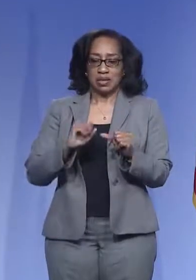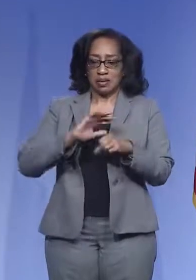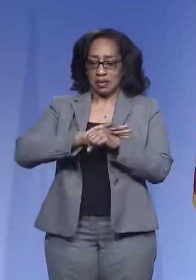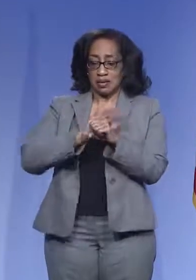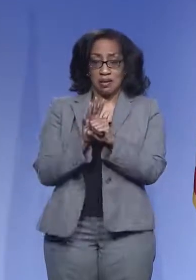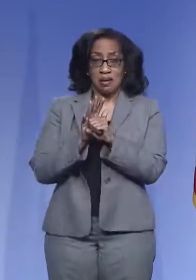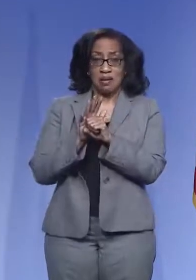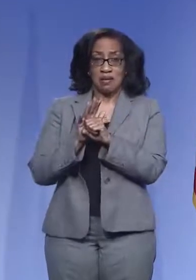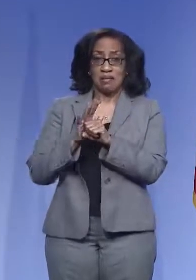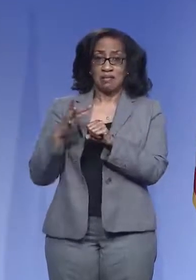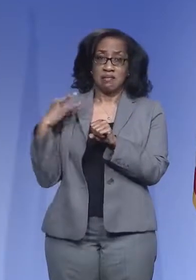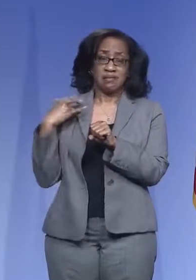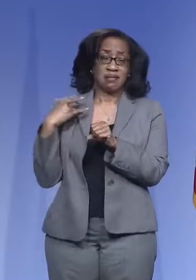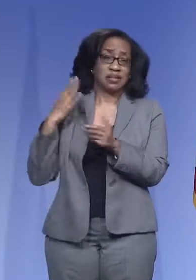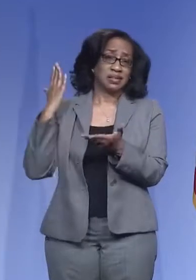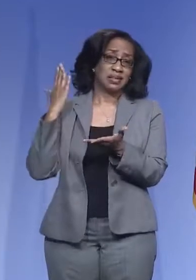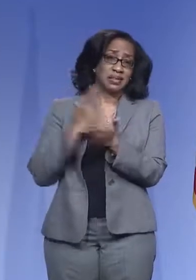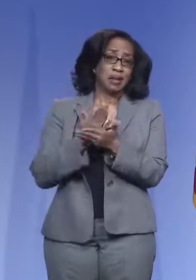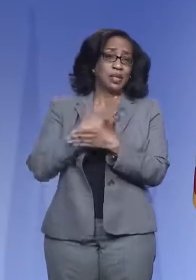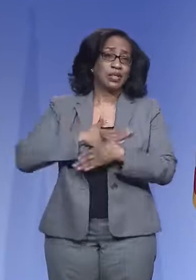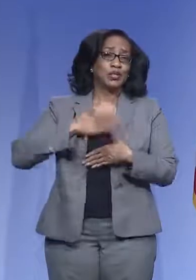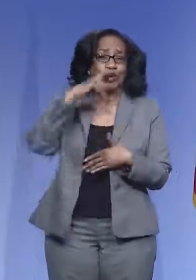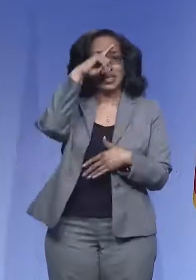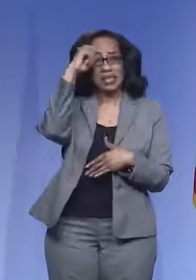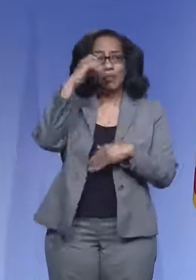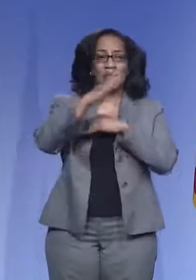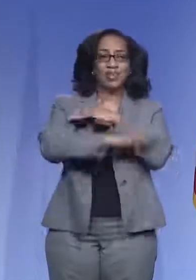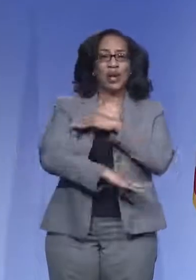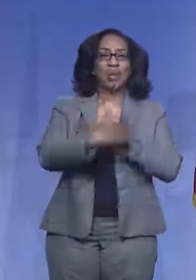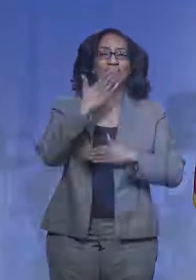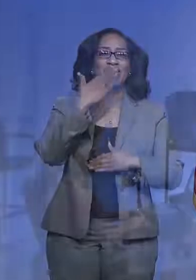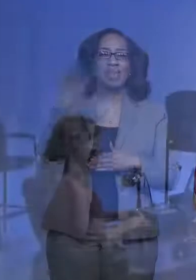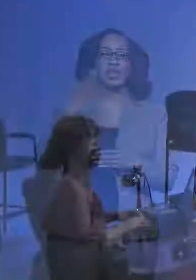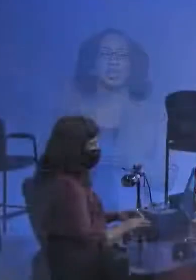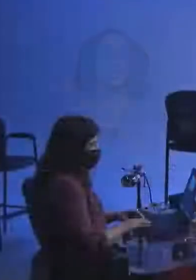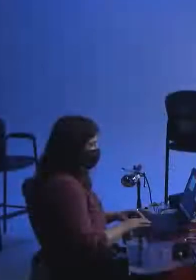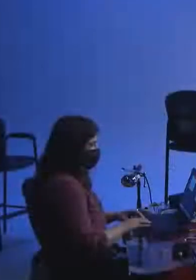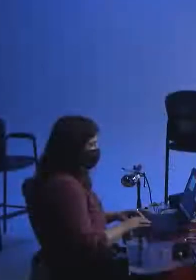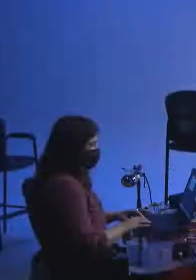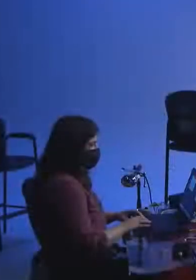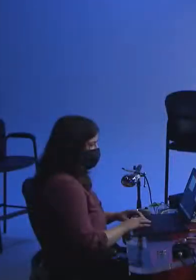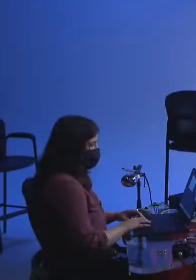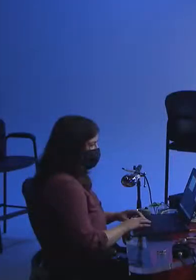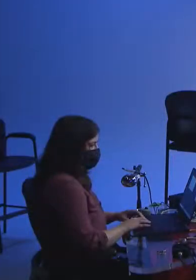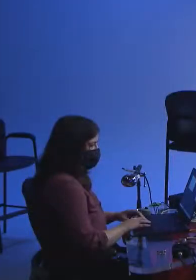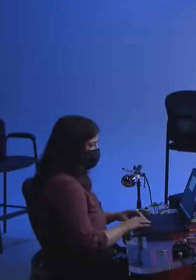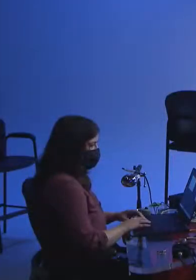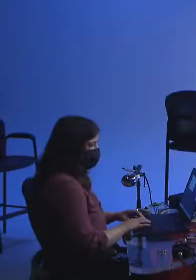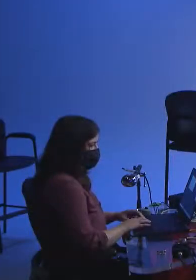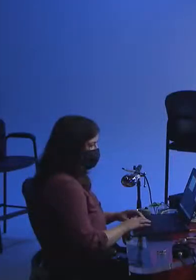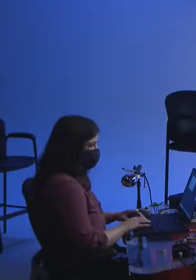enjoy a really wonderful summer and fall. Thank you. Thanks, everyone. We'll be back on Thursday.